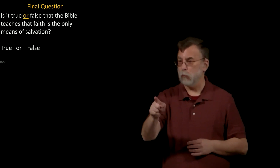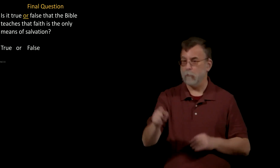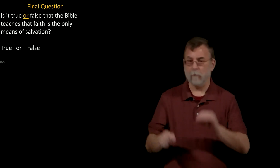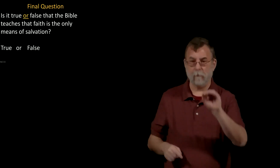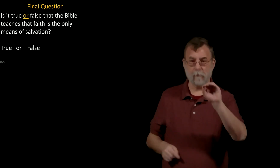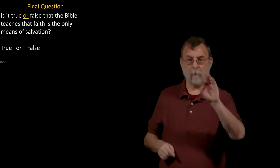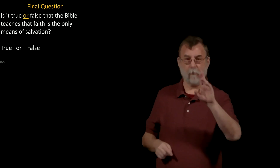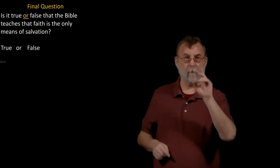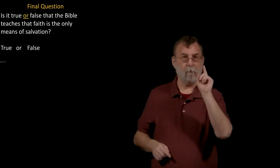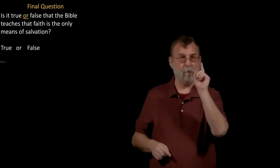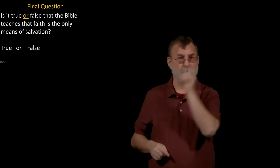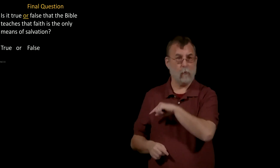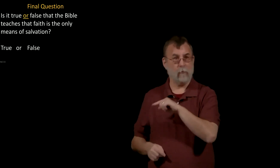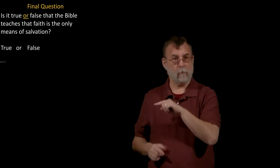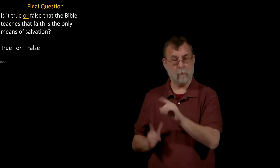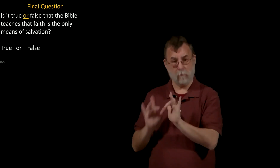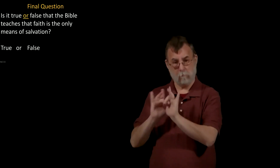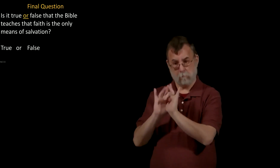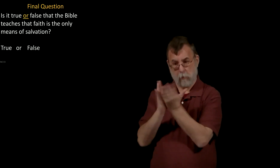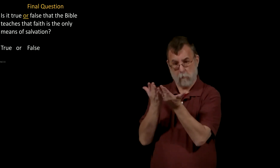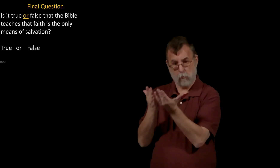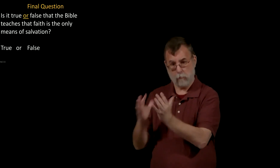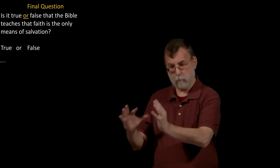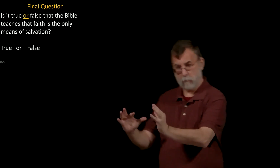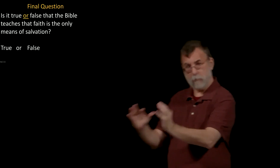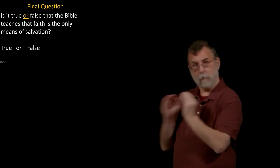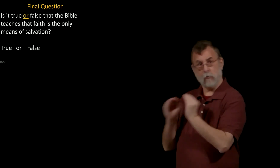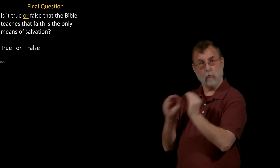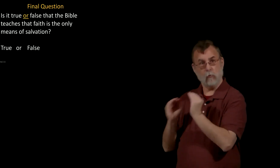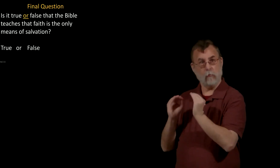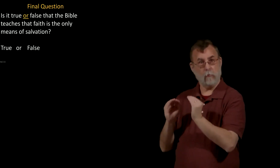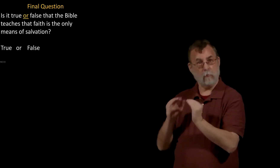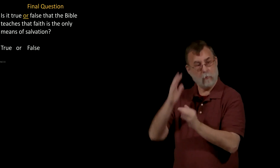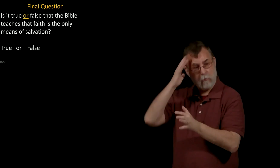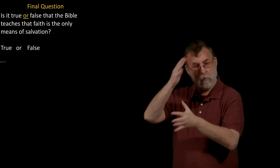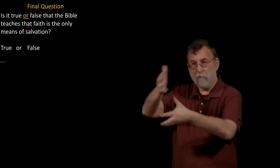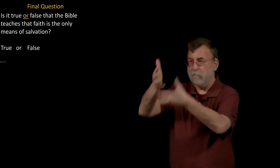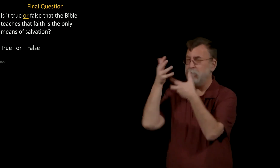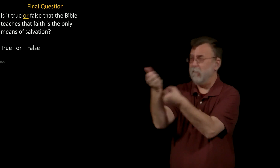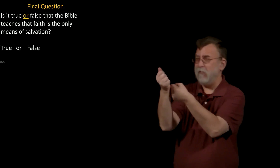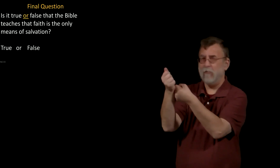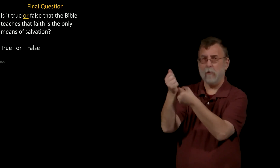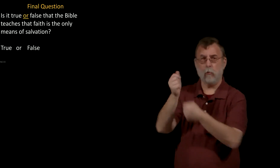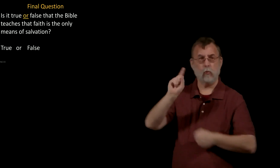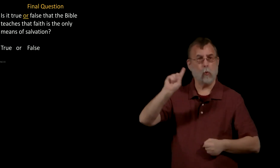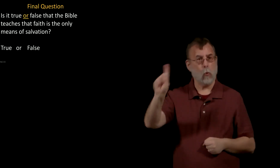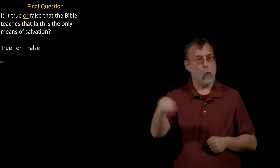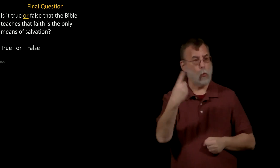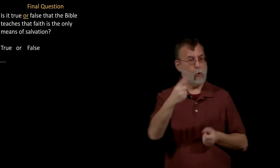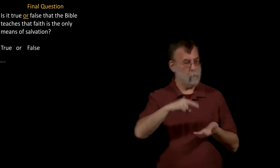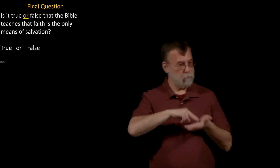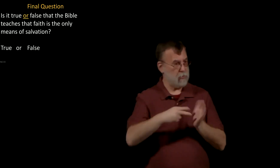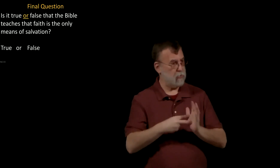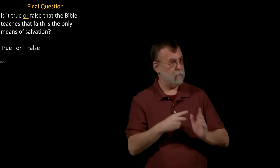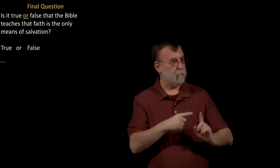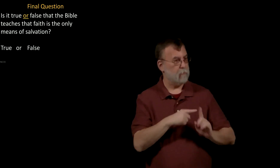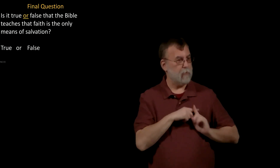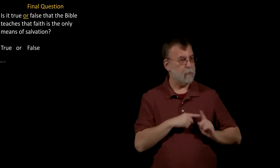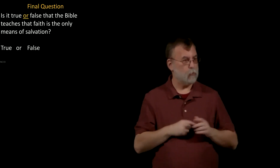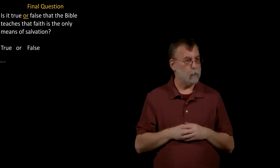Is it true or false that the Bible teaches that faith is the only means